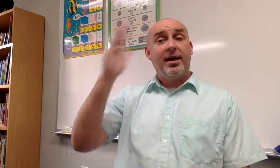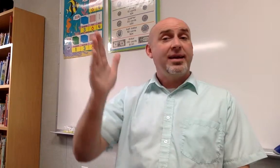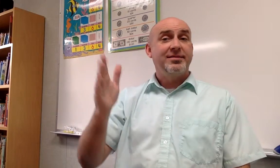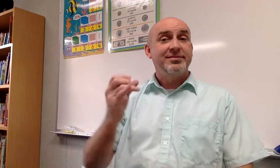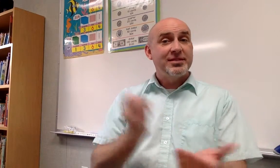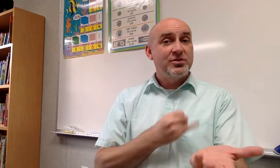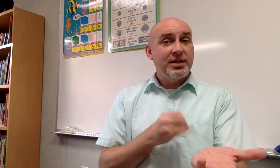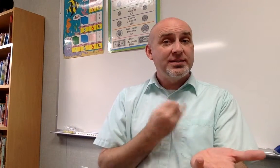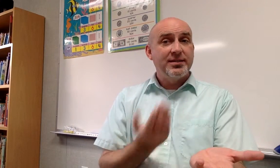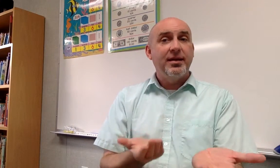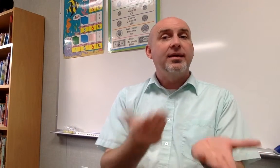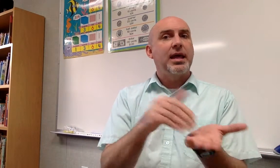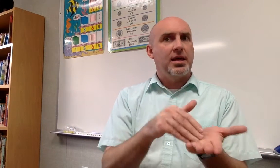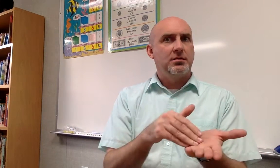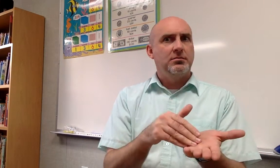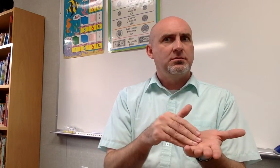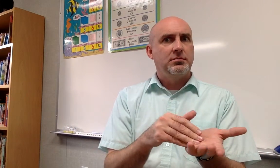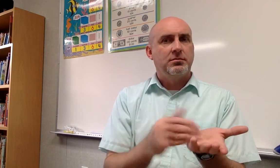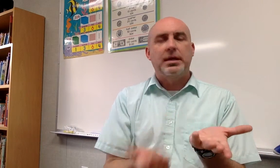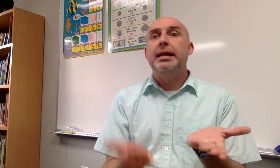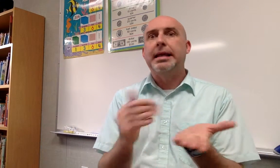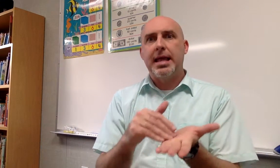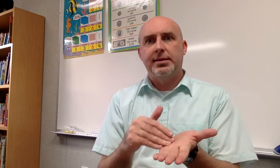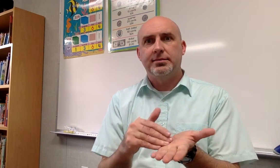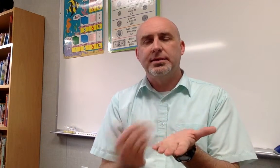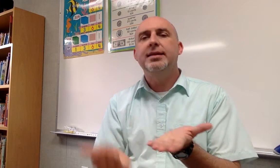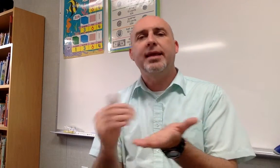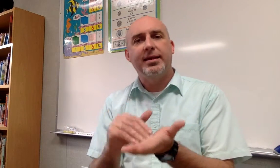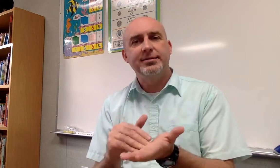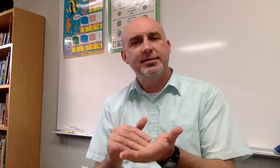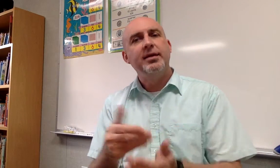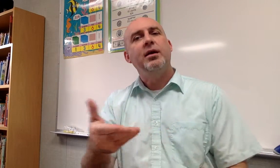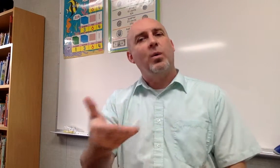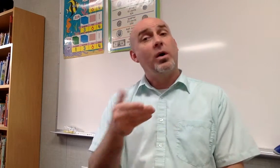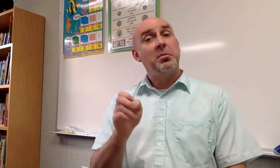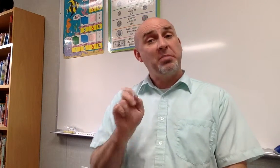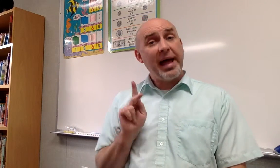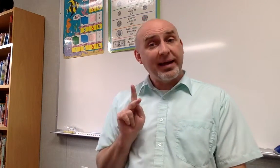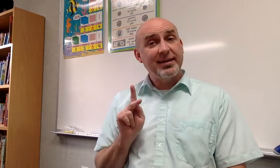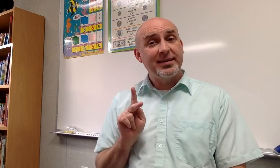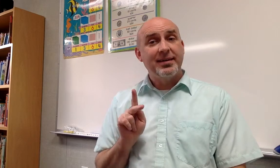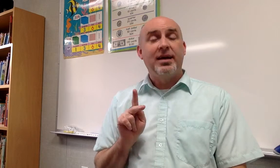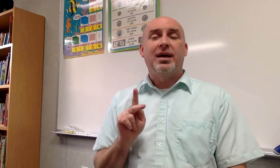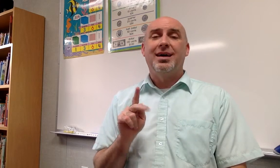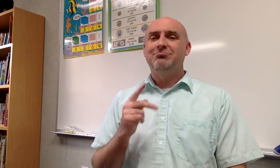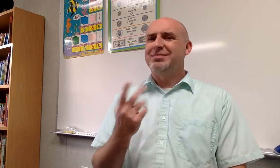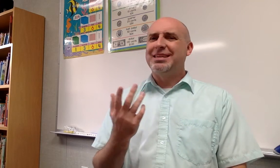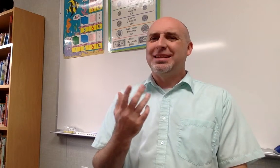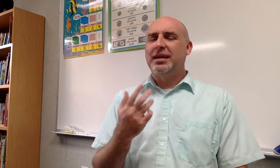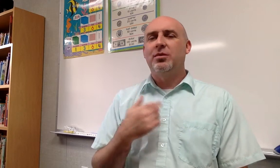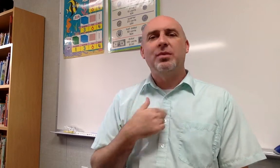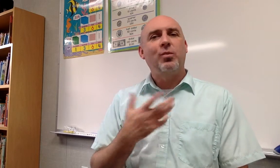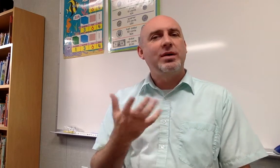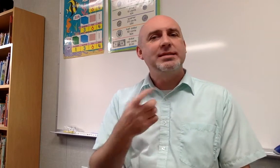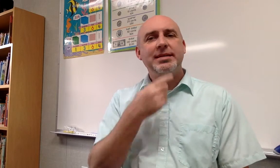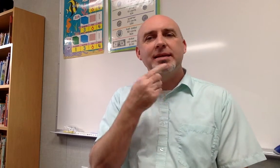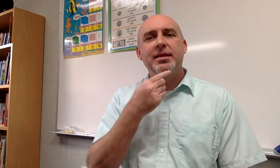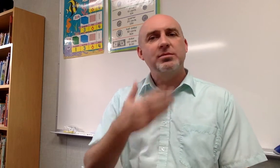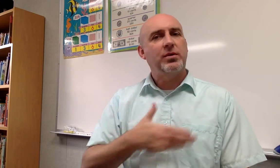Hi, it's Jason again and again and again. Welcome back. I want to say that I'm so happy